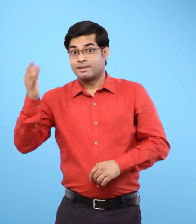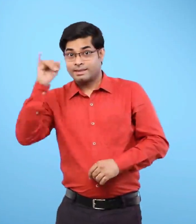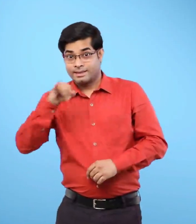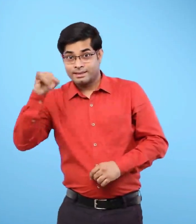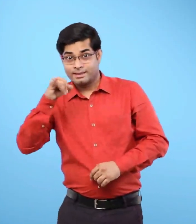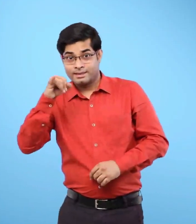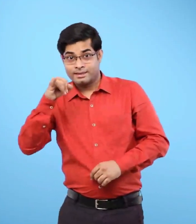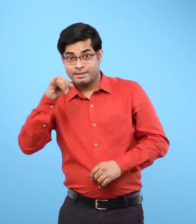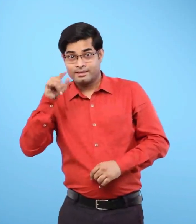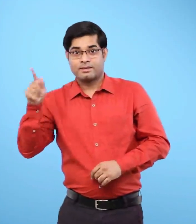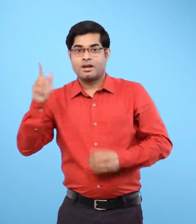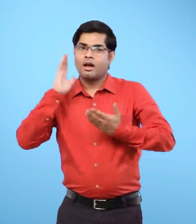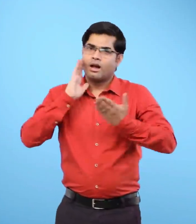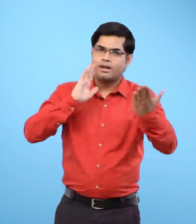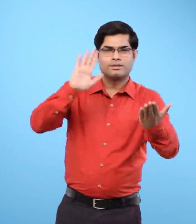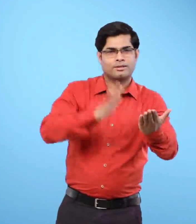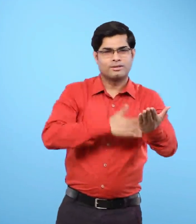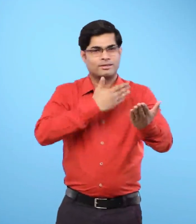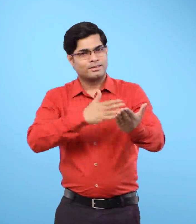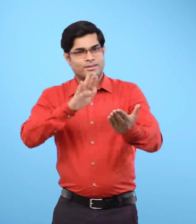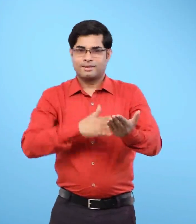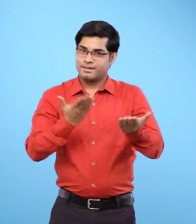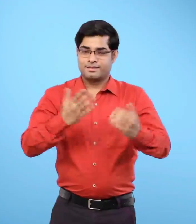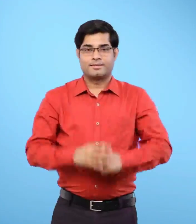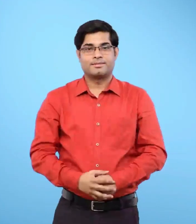6, Music.